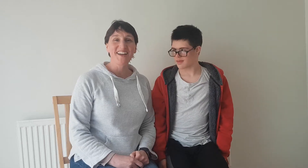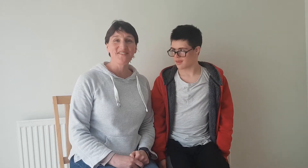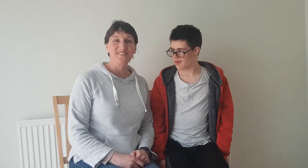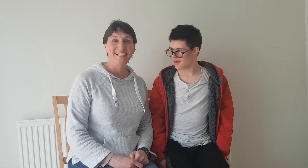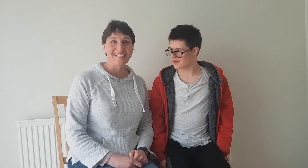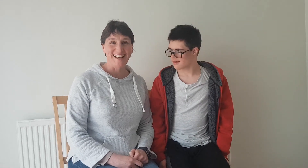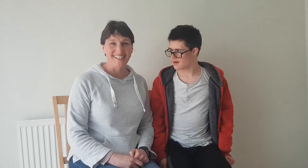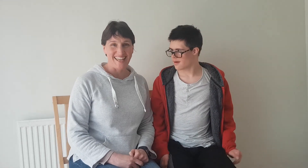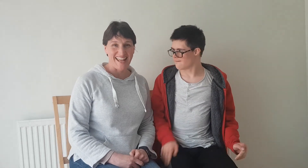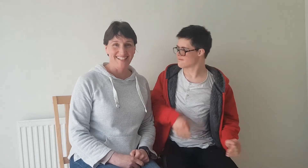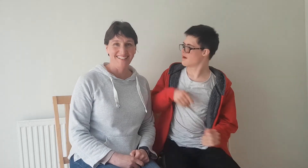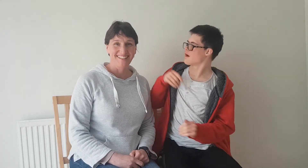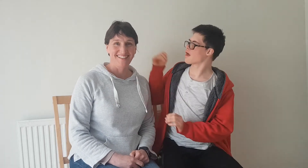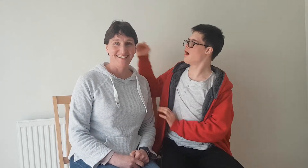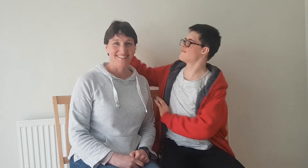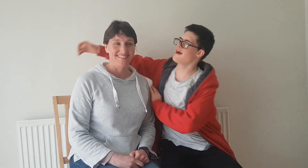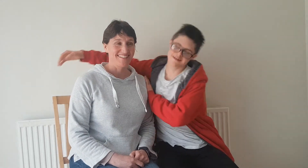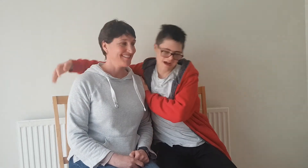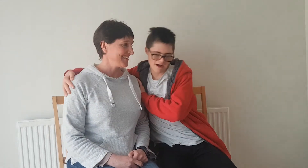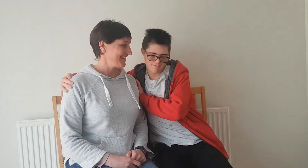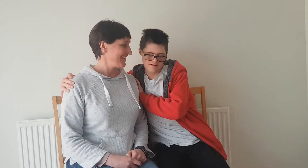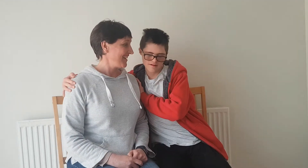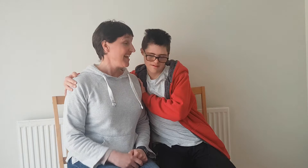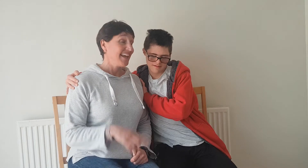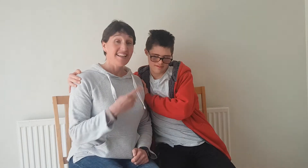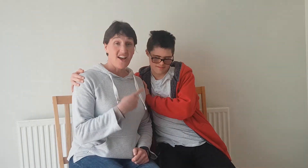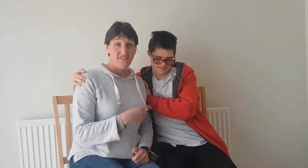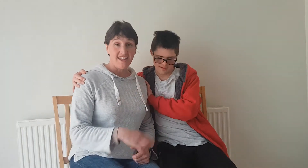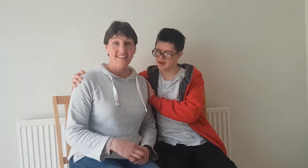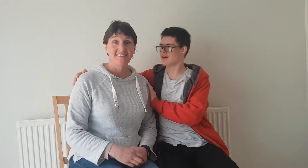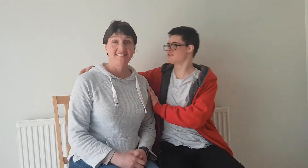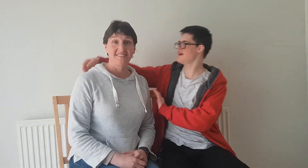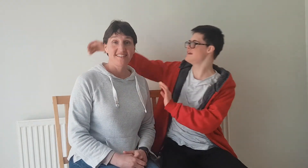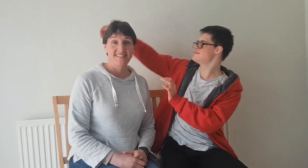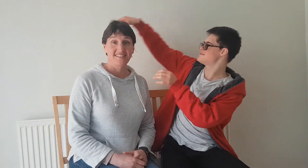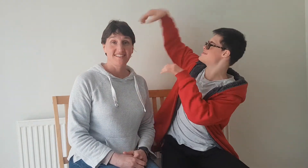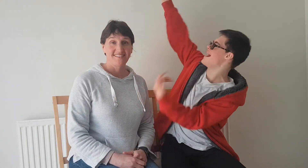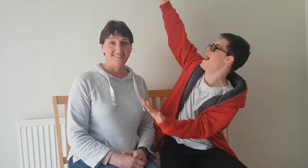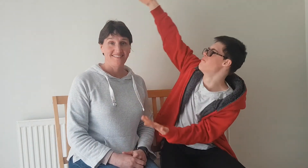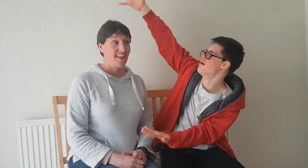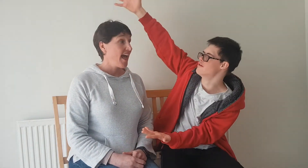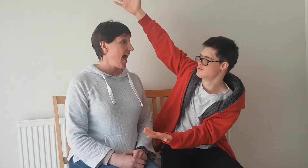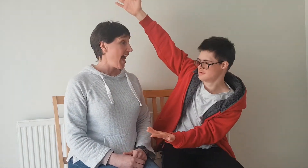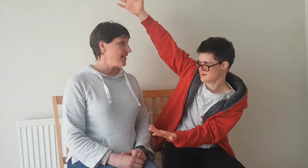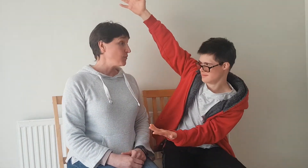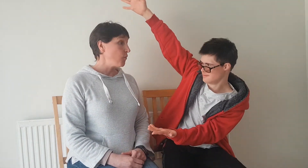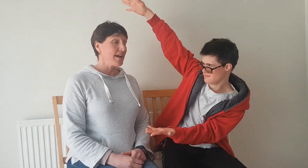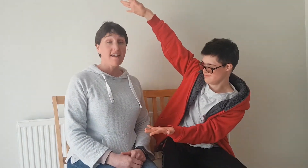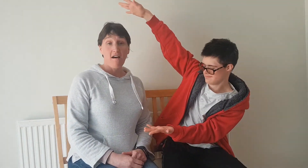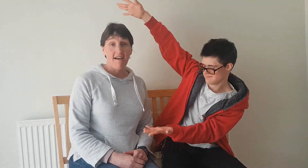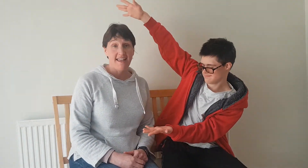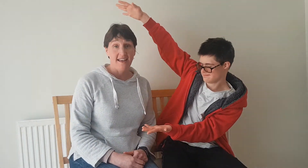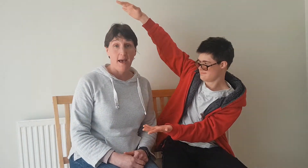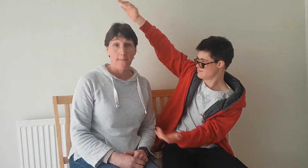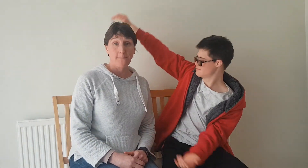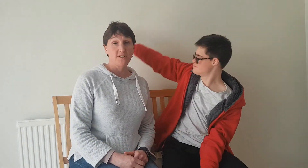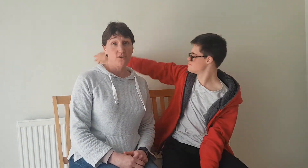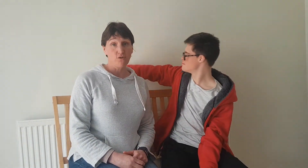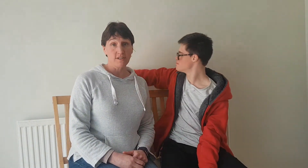Hi everyone, it's us again. Harvey, hi Sam. He's Harvey. I see Sam. And we are here to talk to